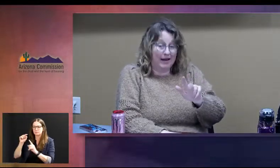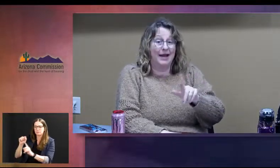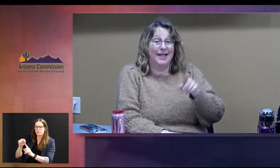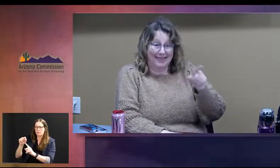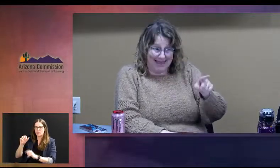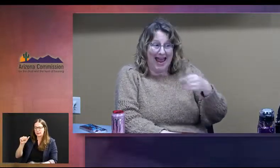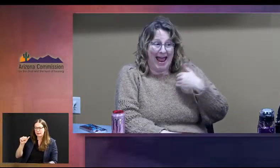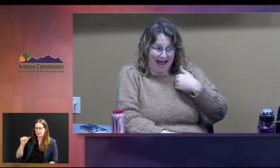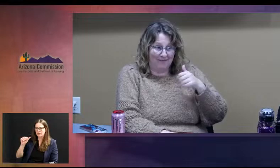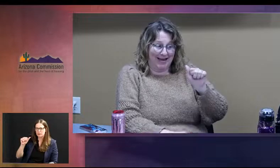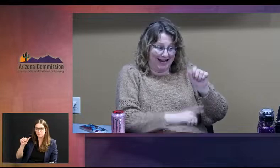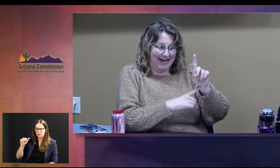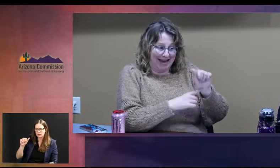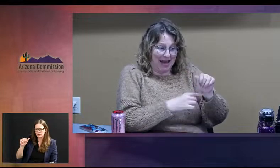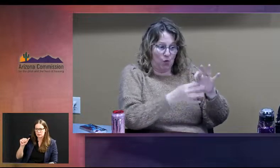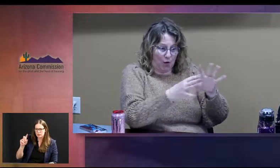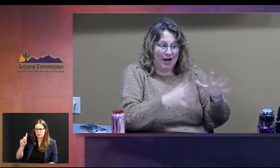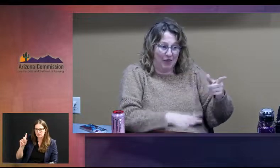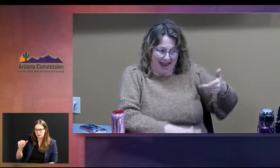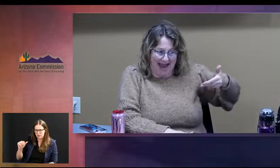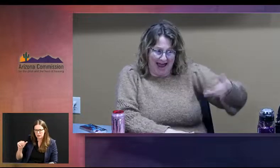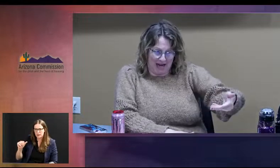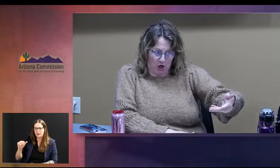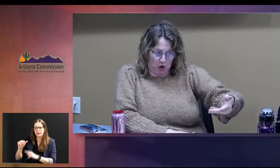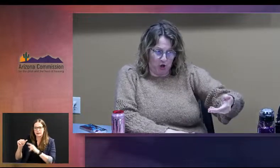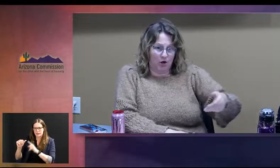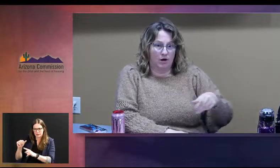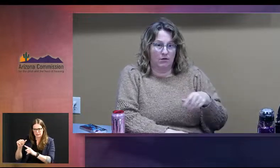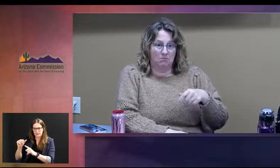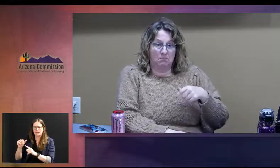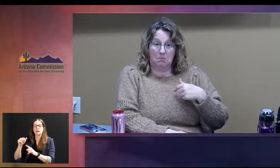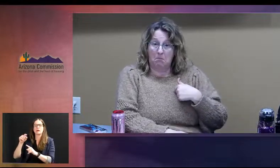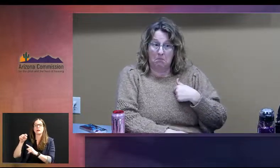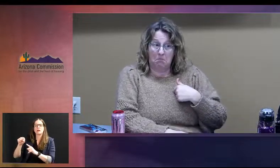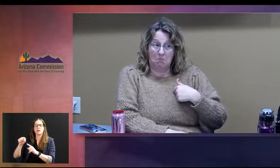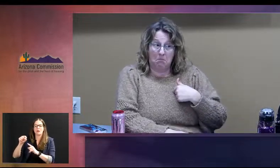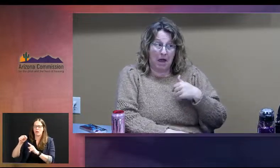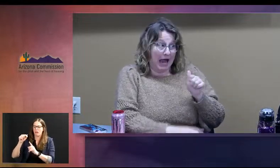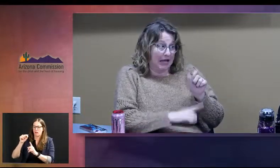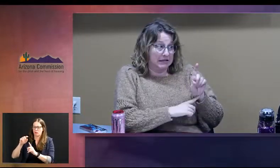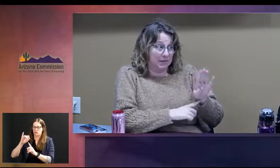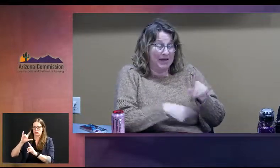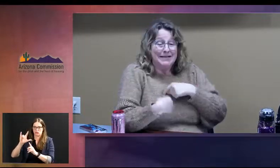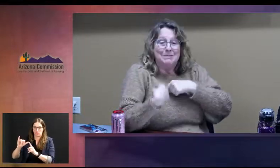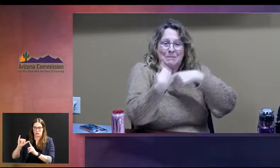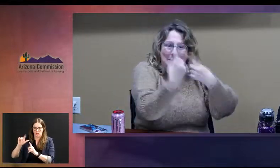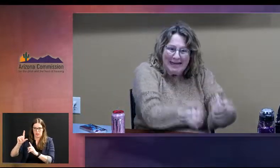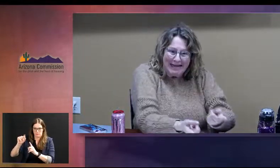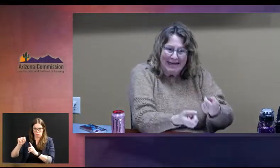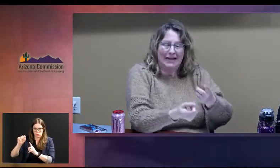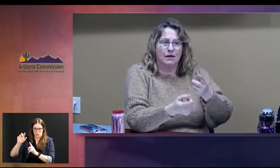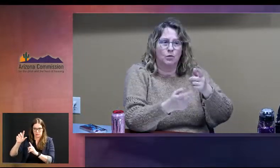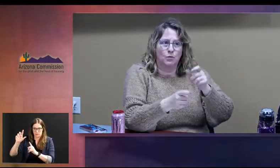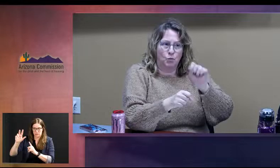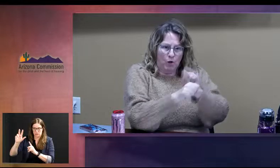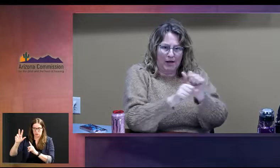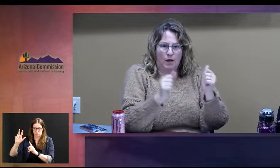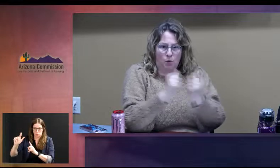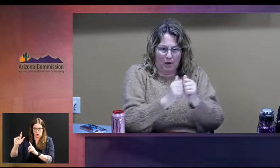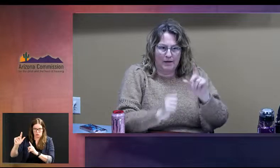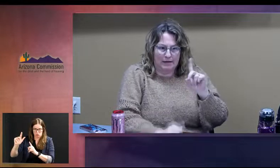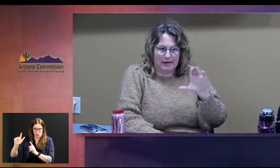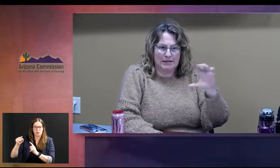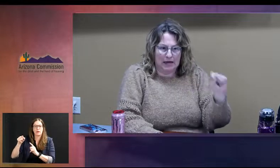July of 2023, they had an ADA coordinator that they hired. And